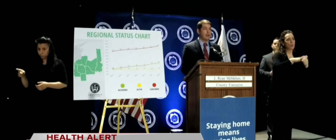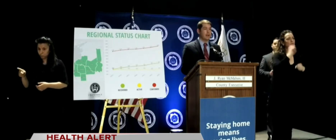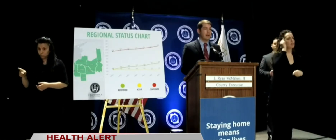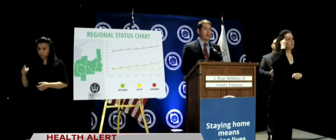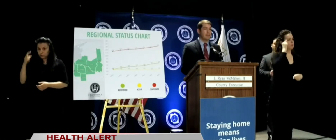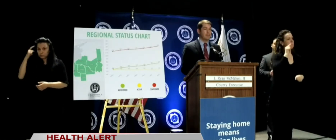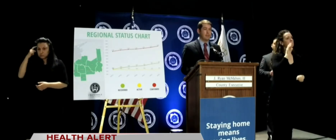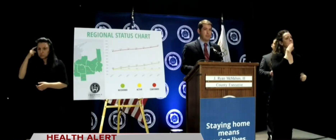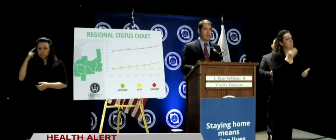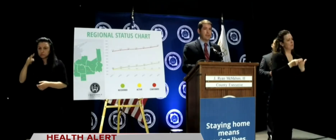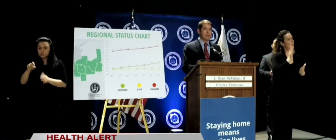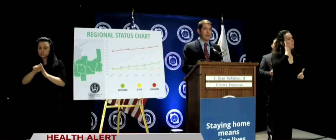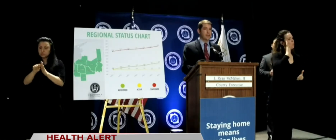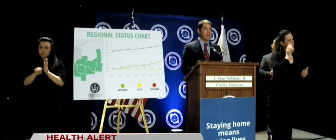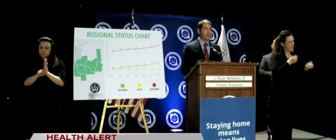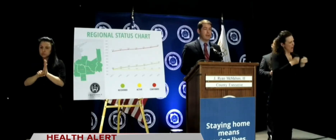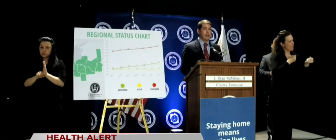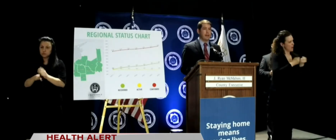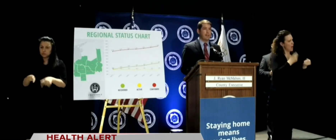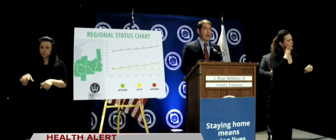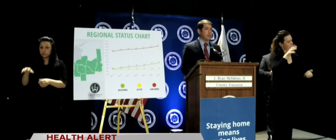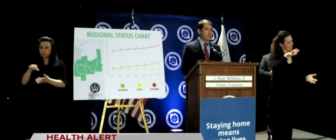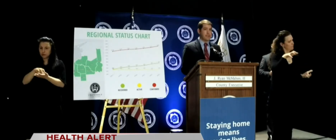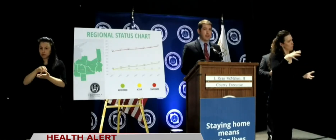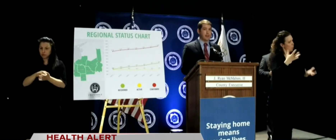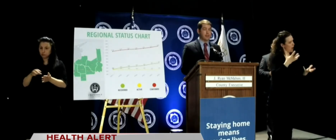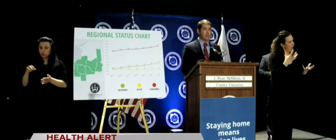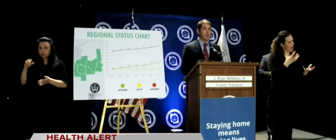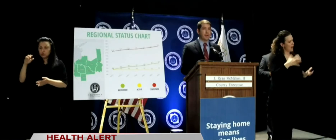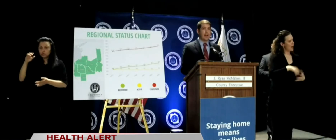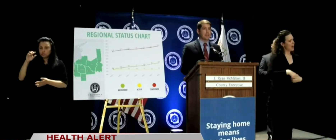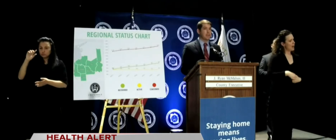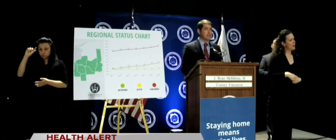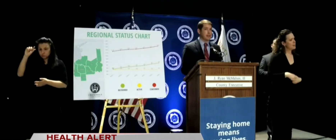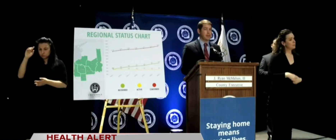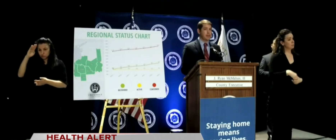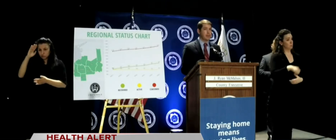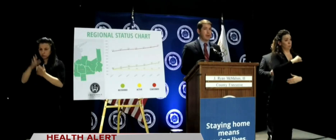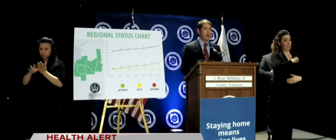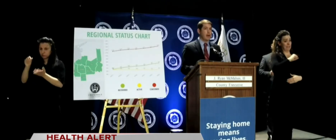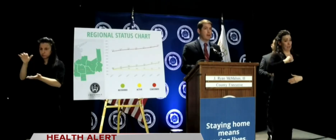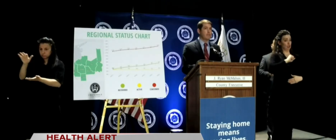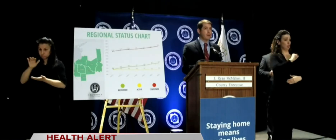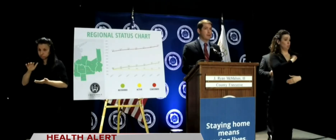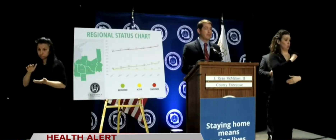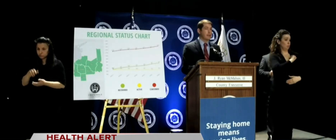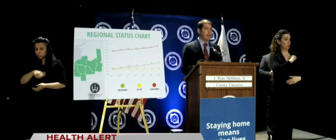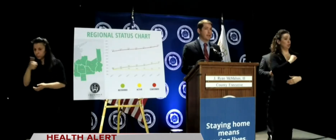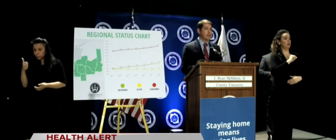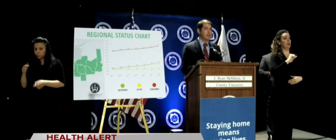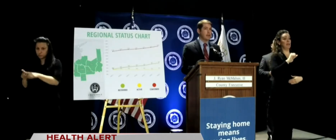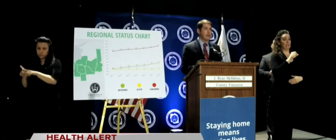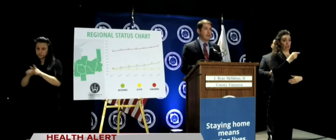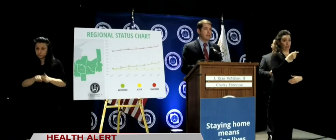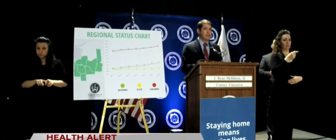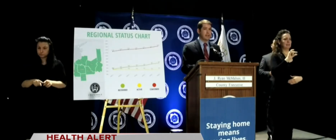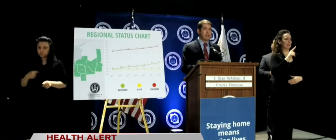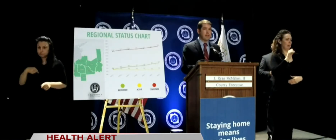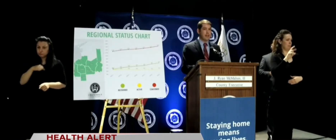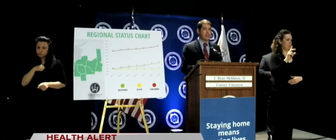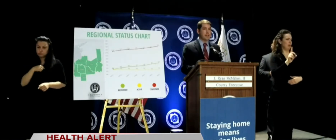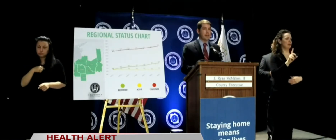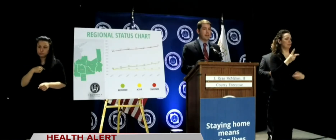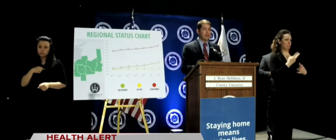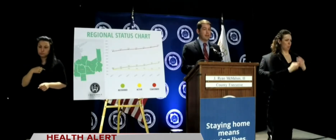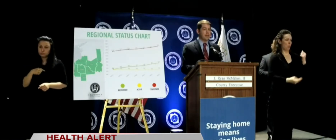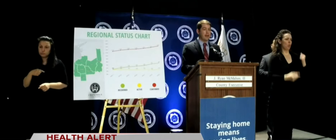it during this last round, as did Senator Schumer, as did Senator Gillibrand. Our federal delegation has been